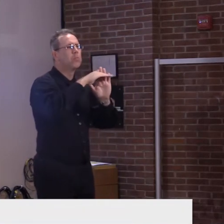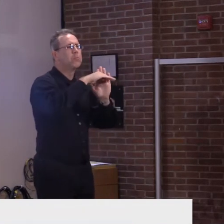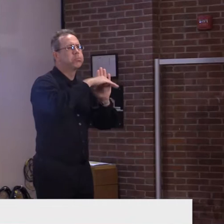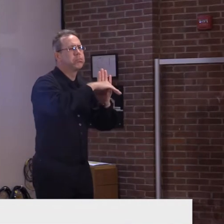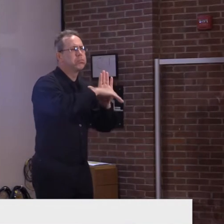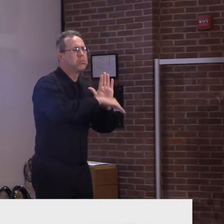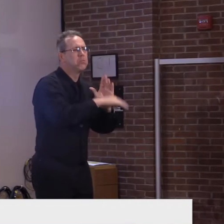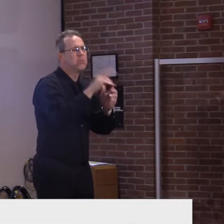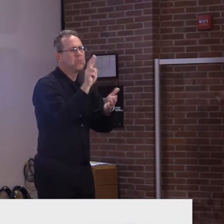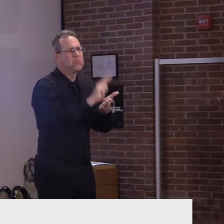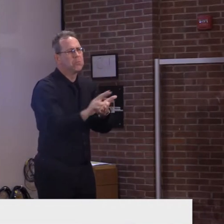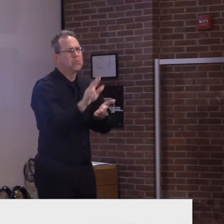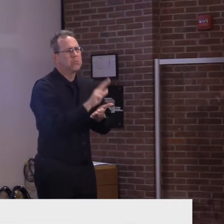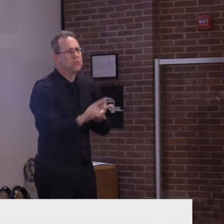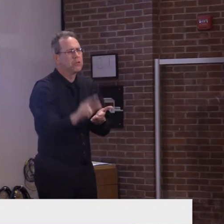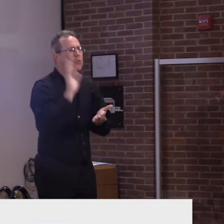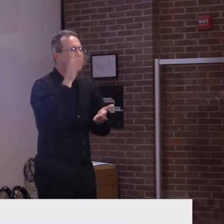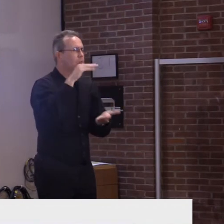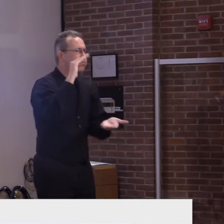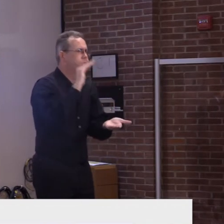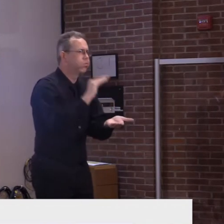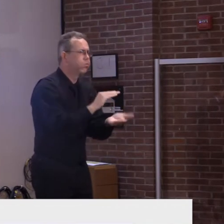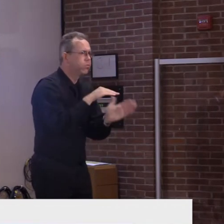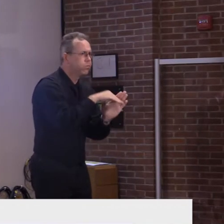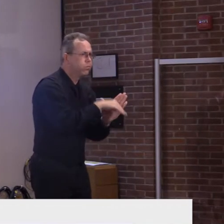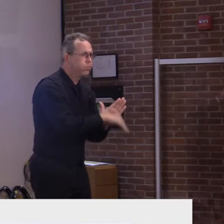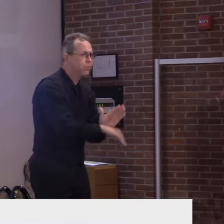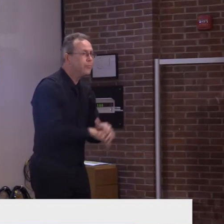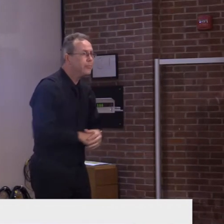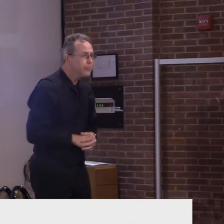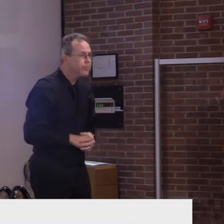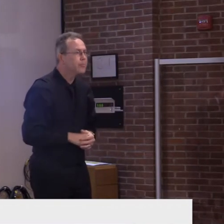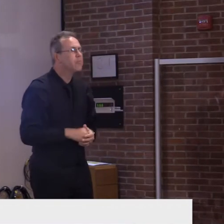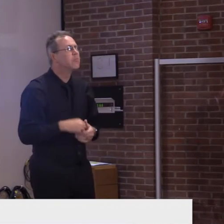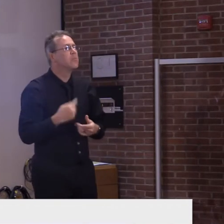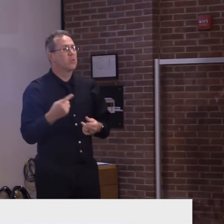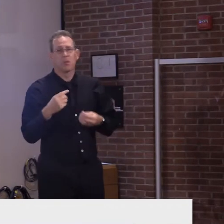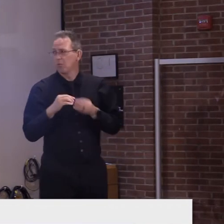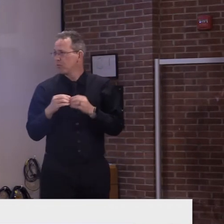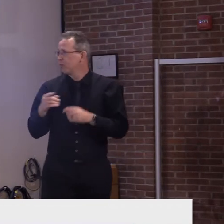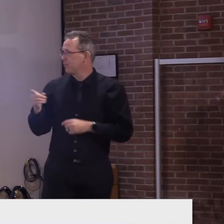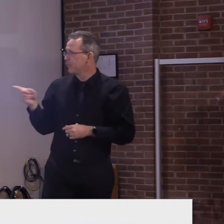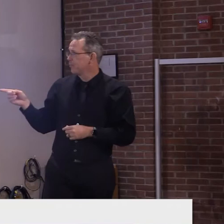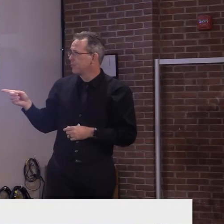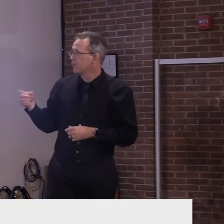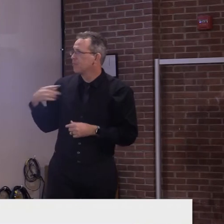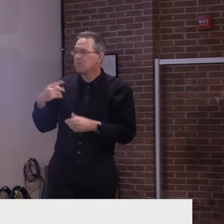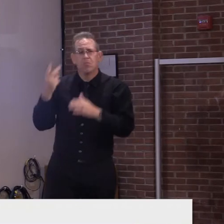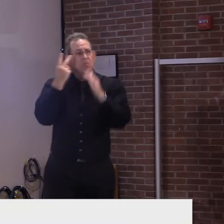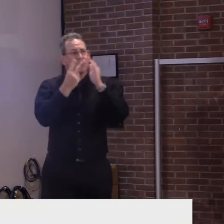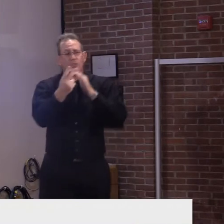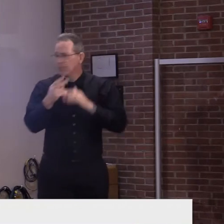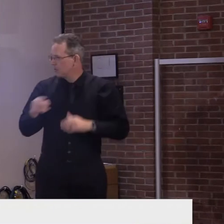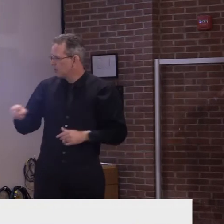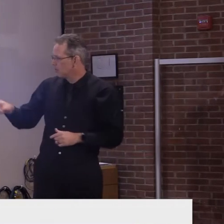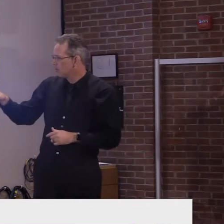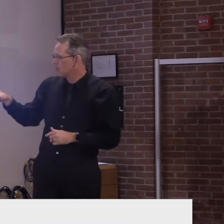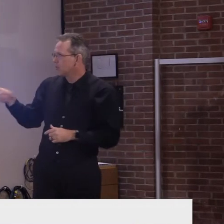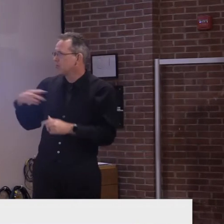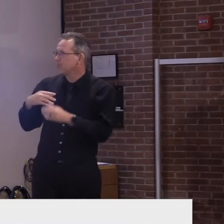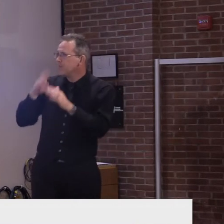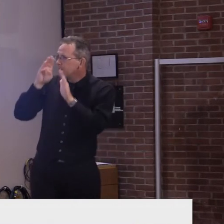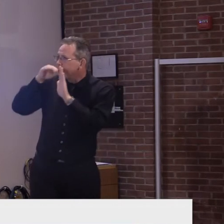forecast from this week compared last week compared to the actuals from this week, the numbers actually are pretty favorable. They're right sort of where